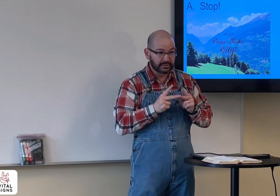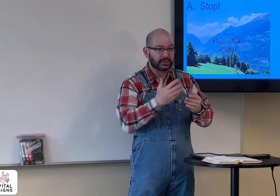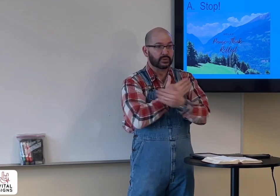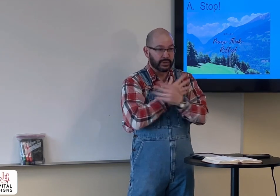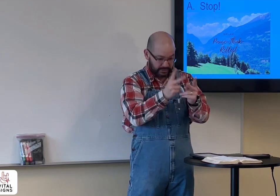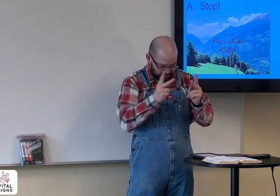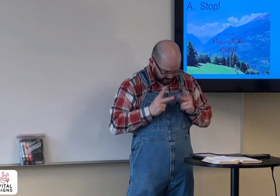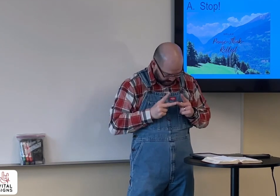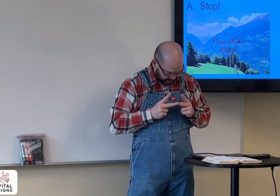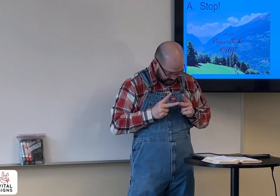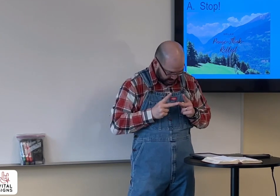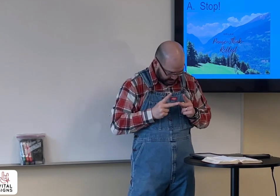place, our resting place.